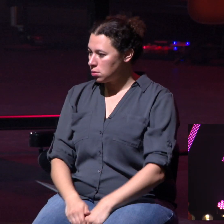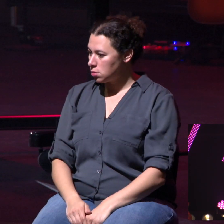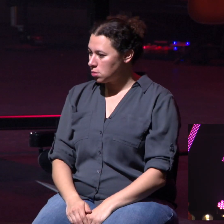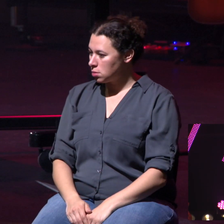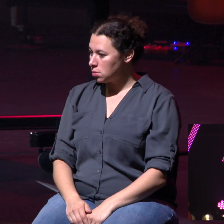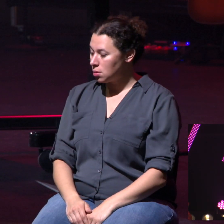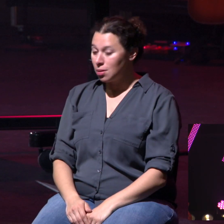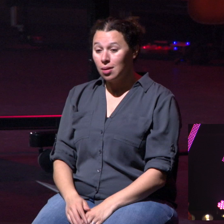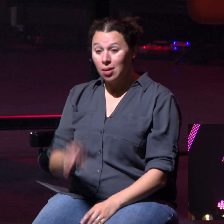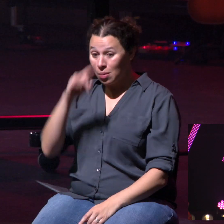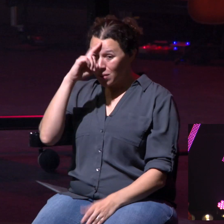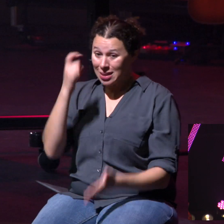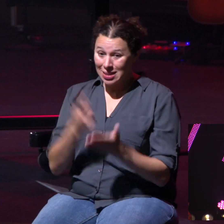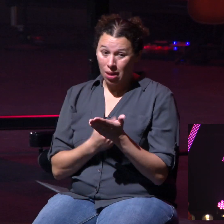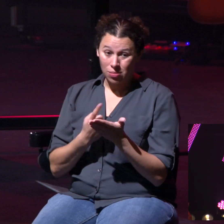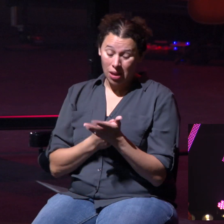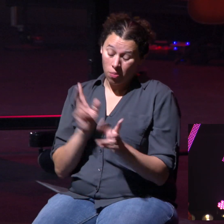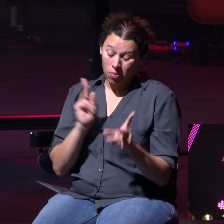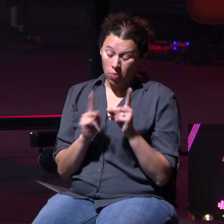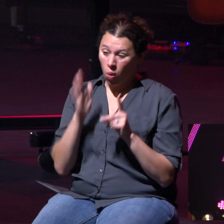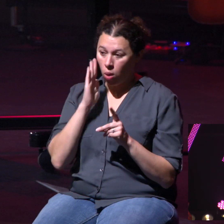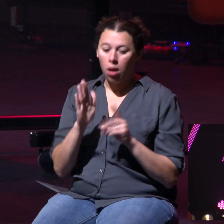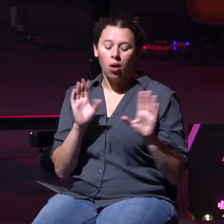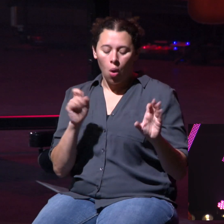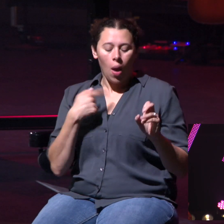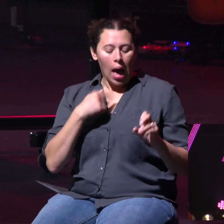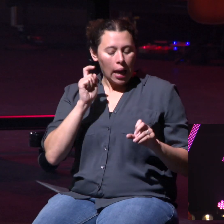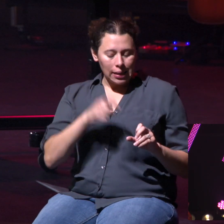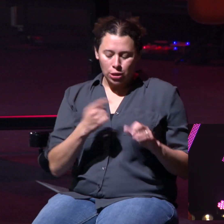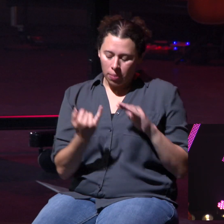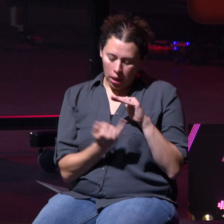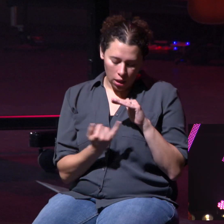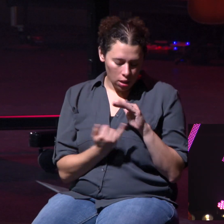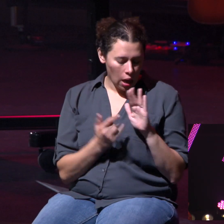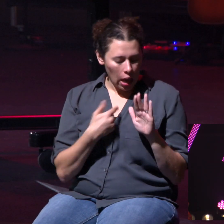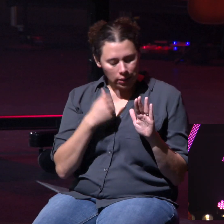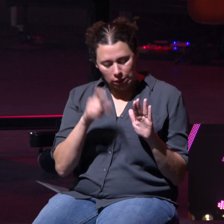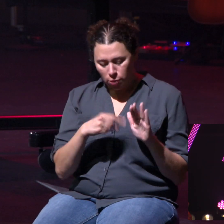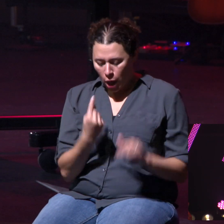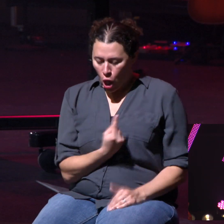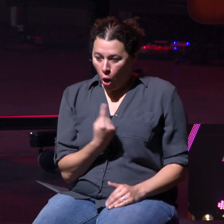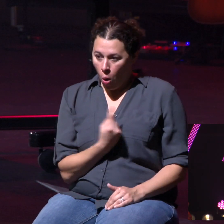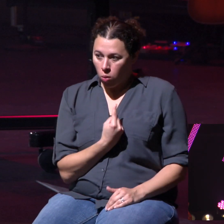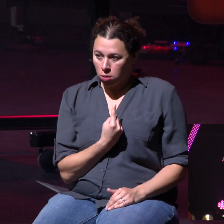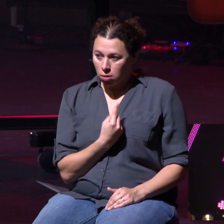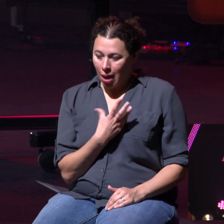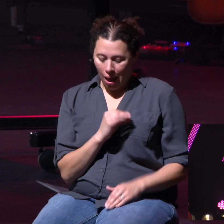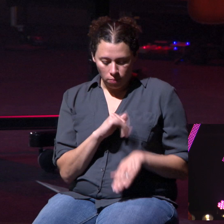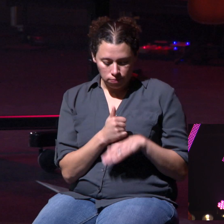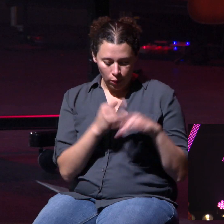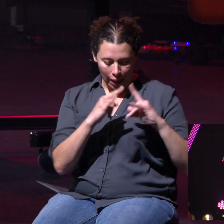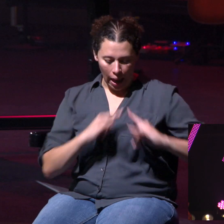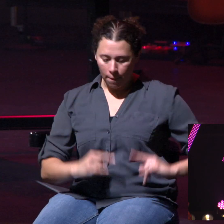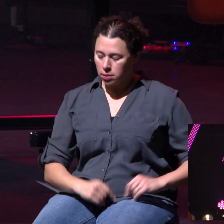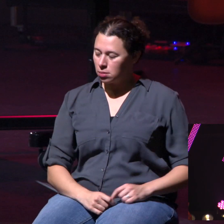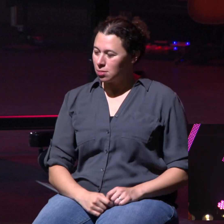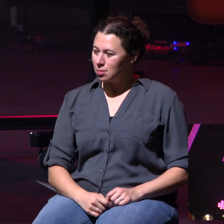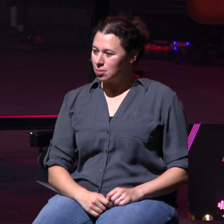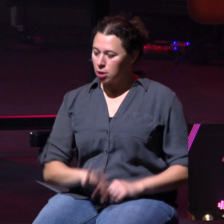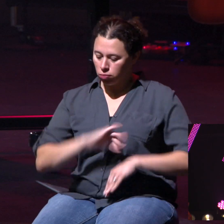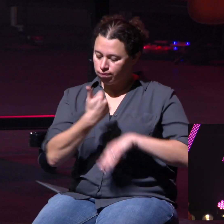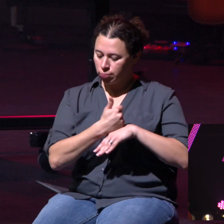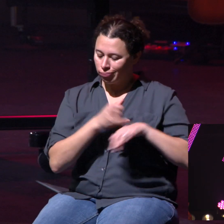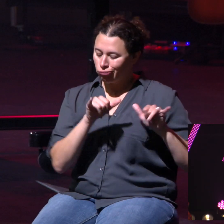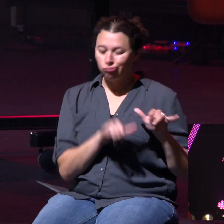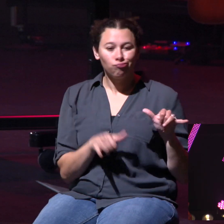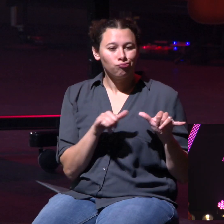and remained in desolate places, in isolated places. And you're like, I'm still empty.